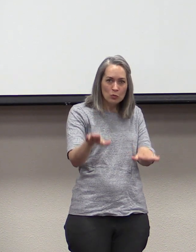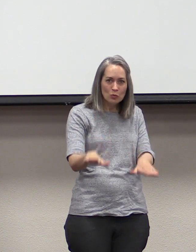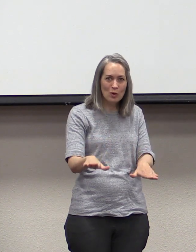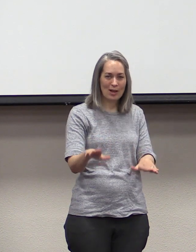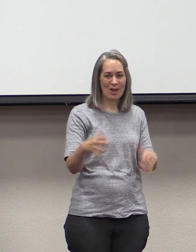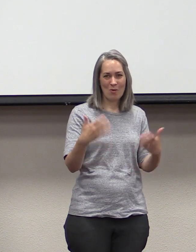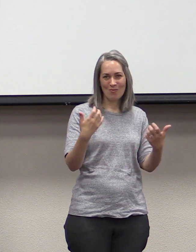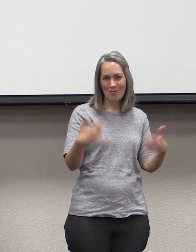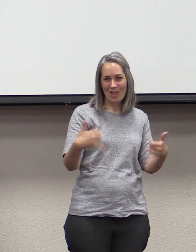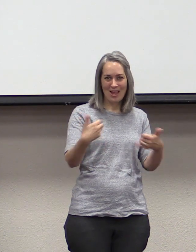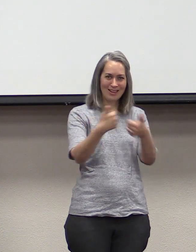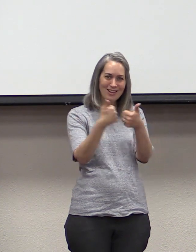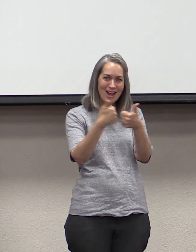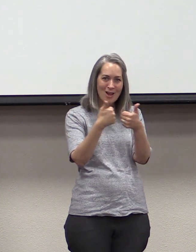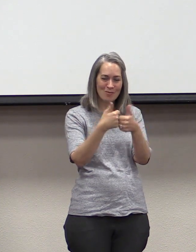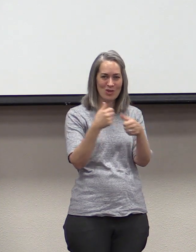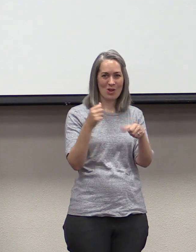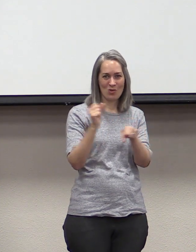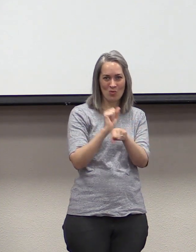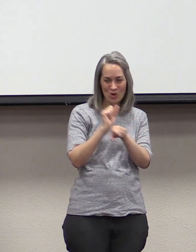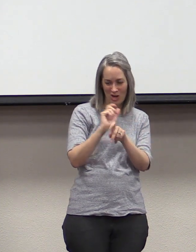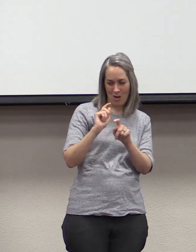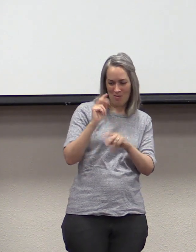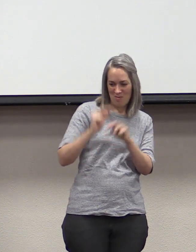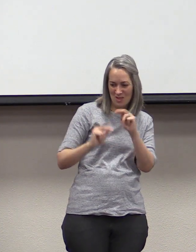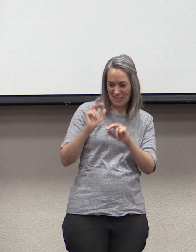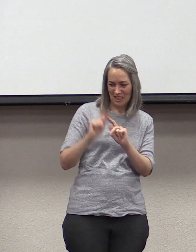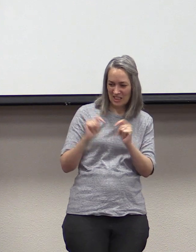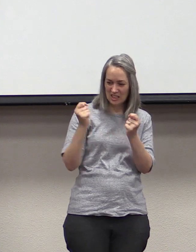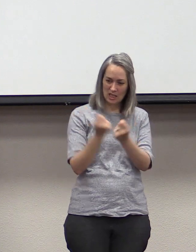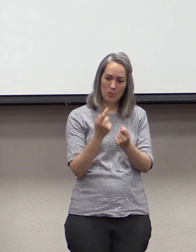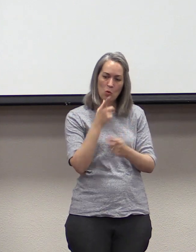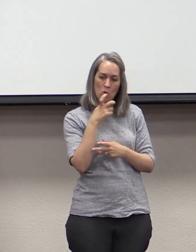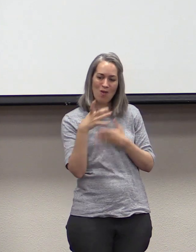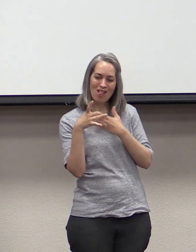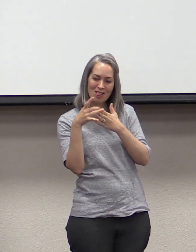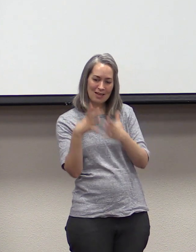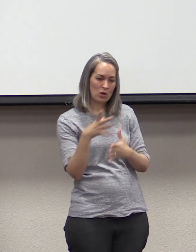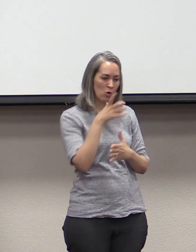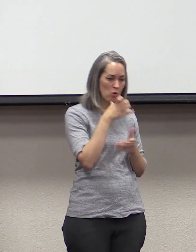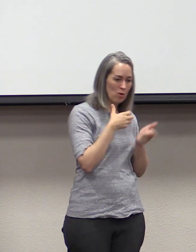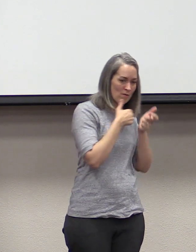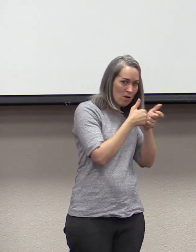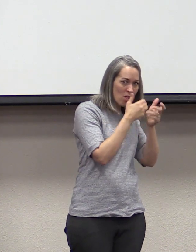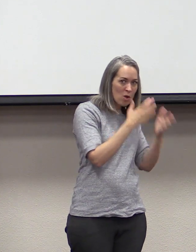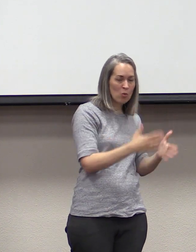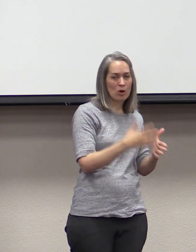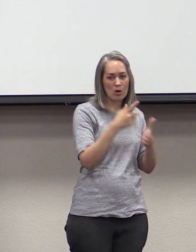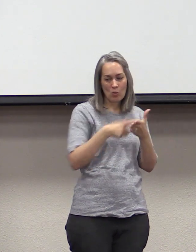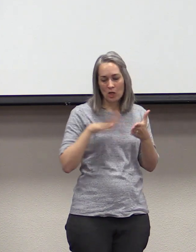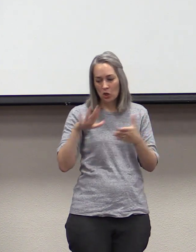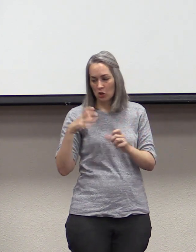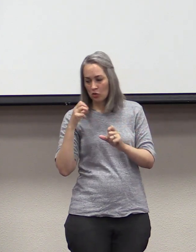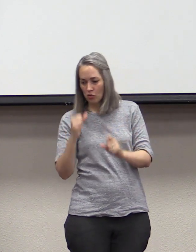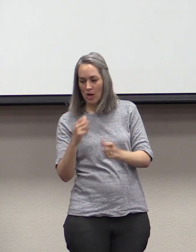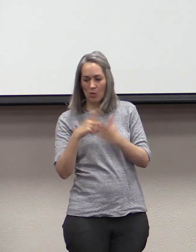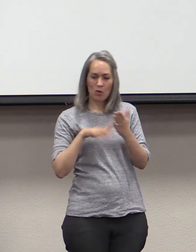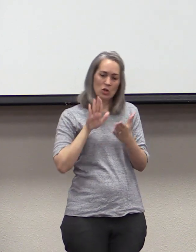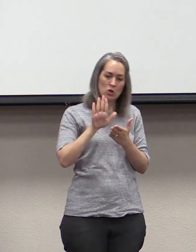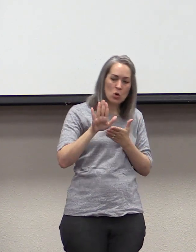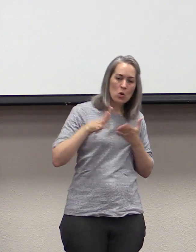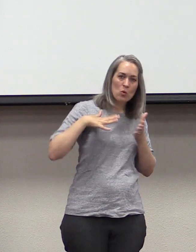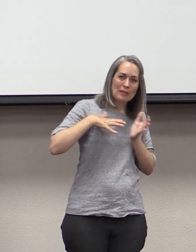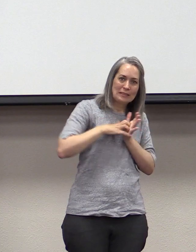goofy games, and we'd talk about it, and who was the leader, who wasn't the leader, what were your strengths, what were your